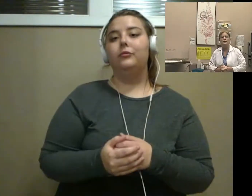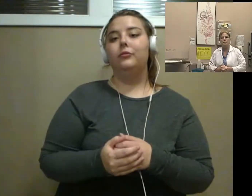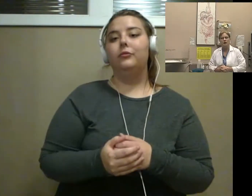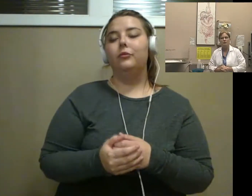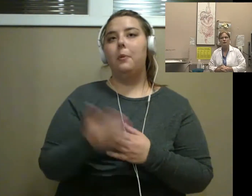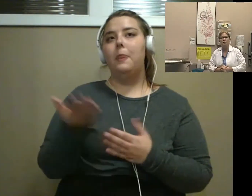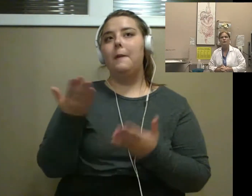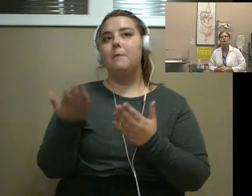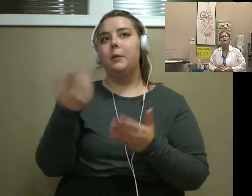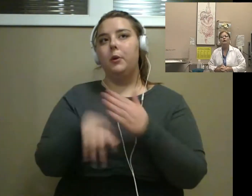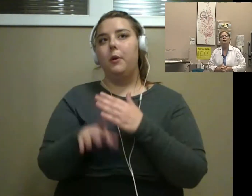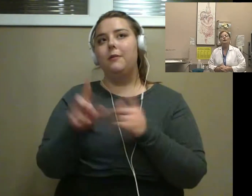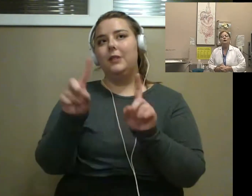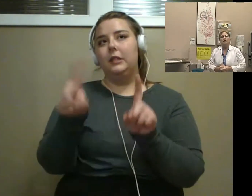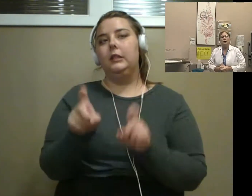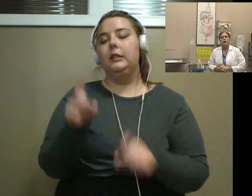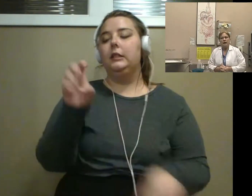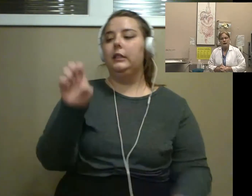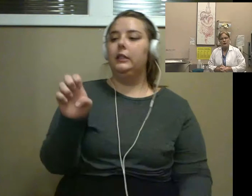for